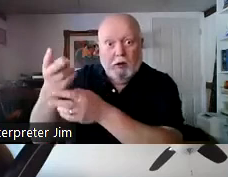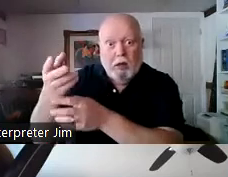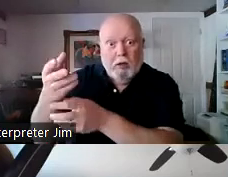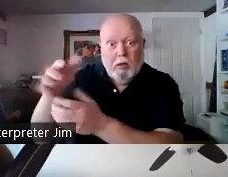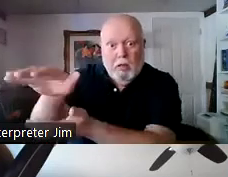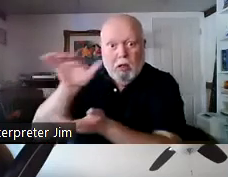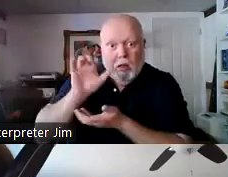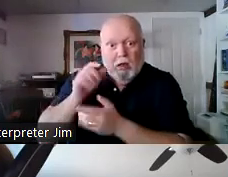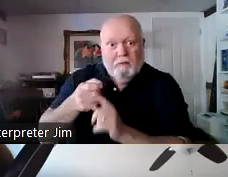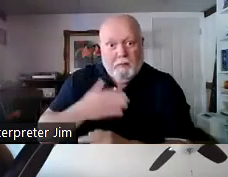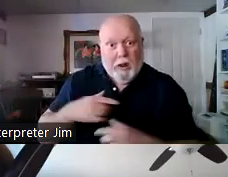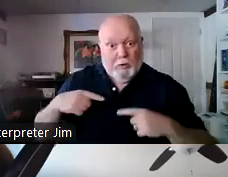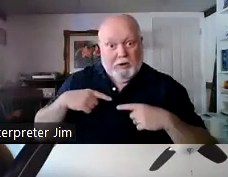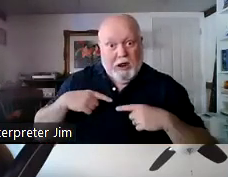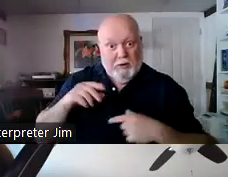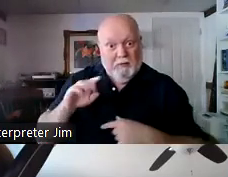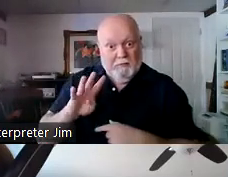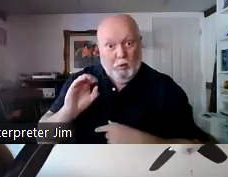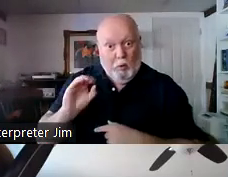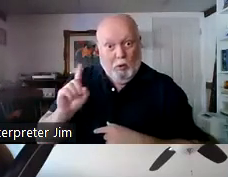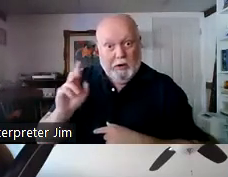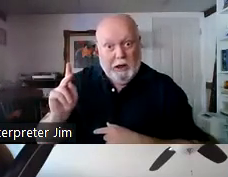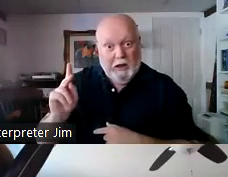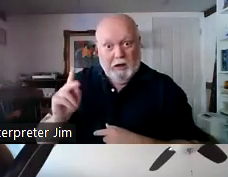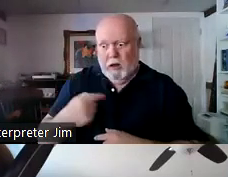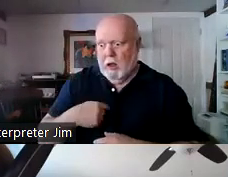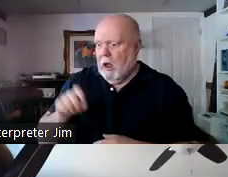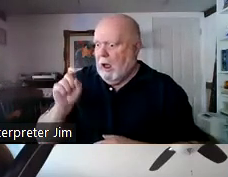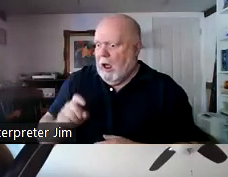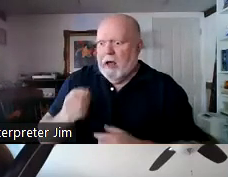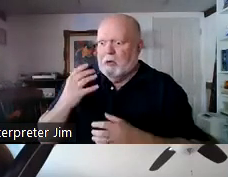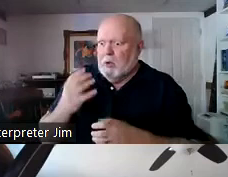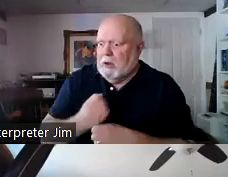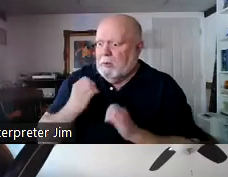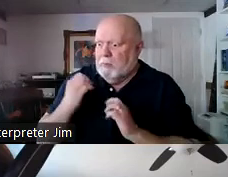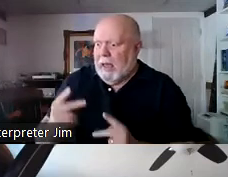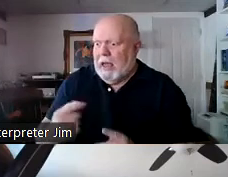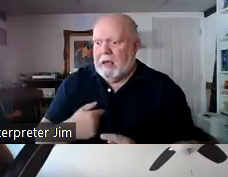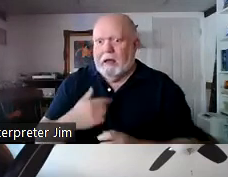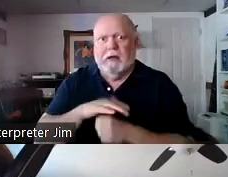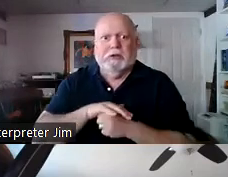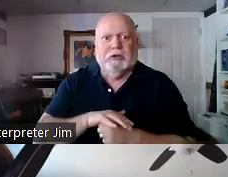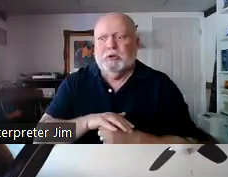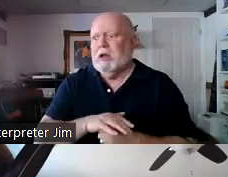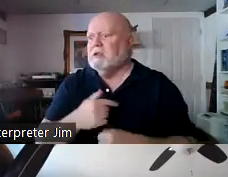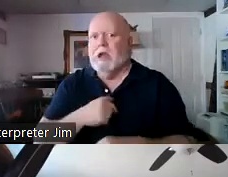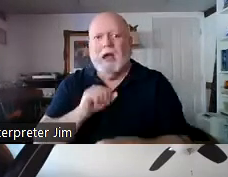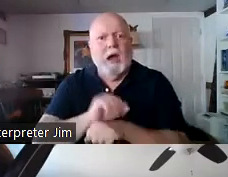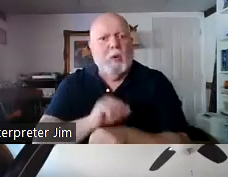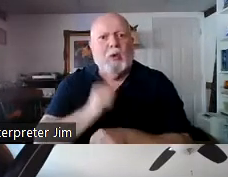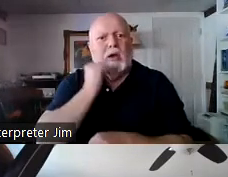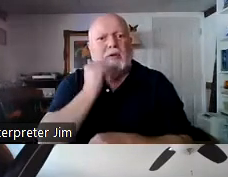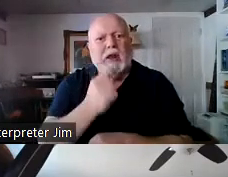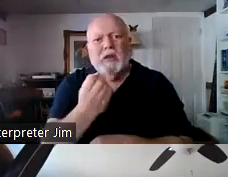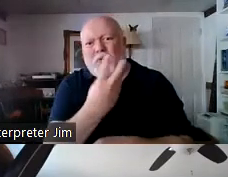telling myself, I have got to win this back. So I just was living in stress. I mean, I work 12 to 16 hours a day at my job